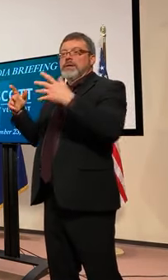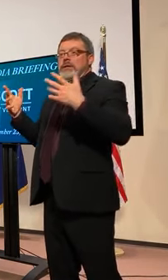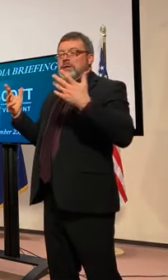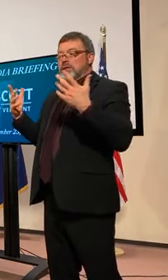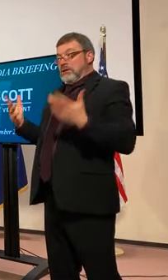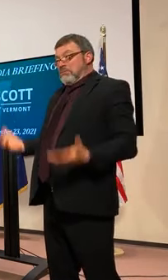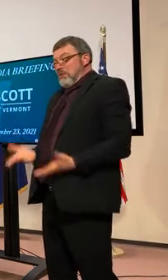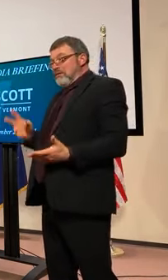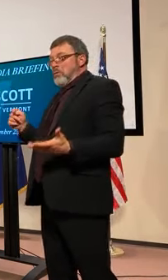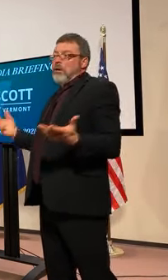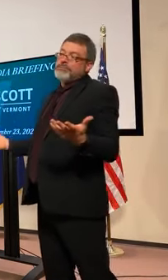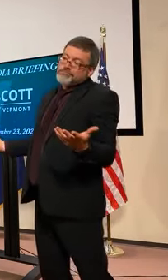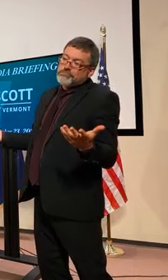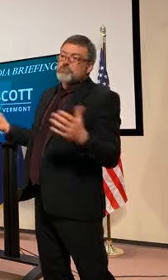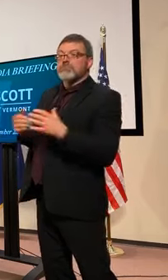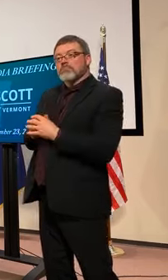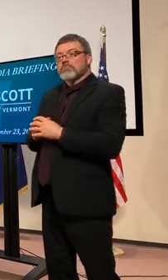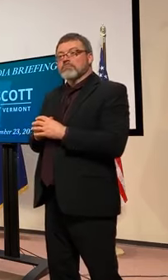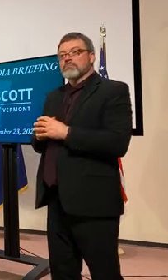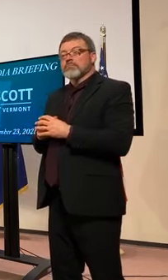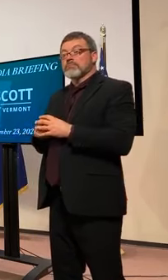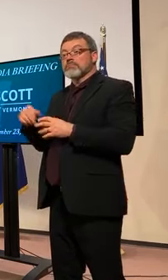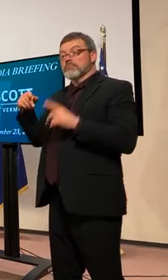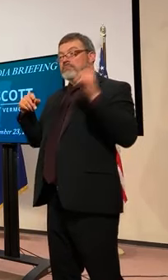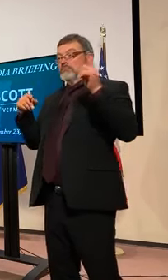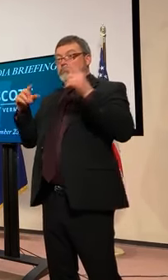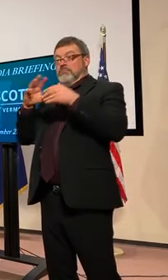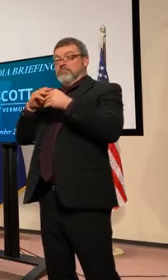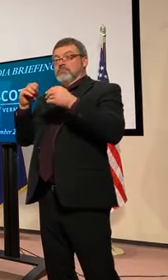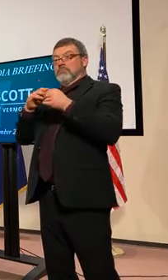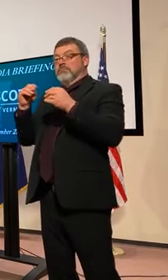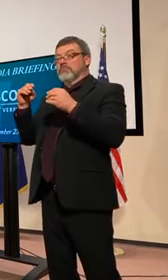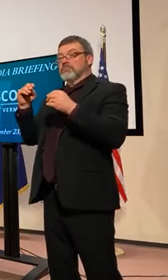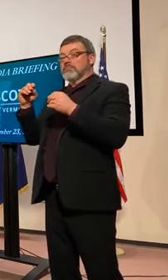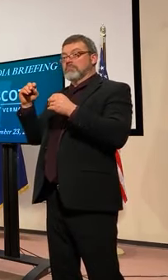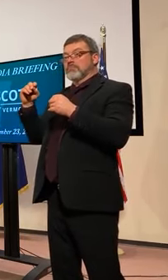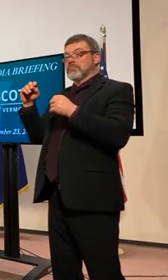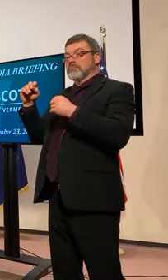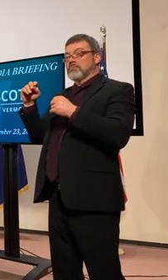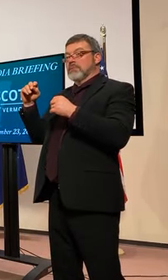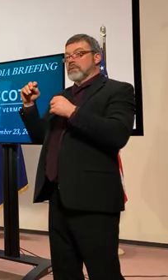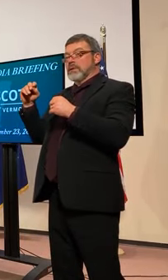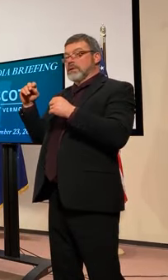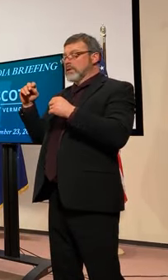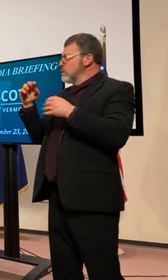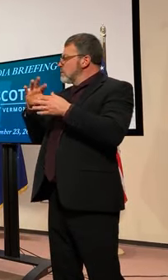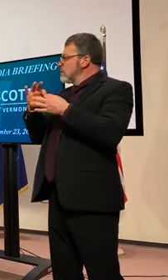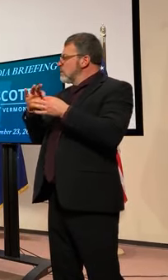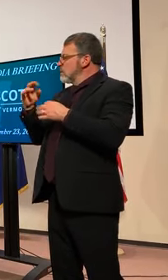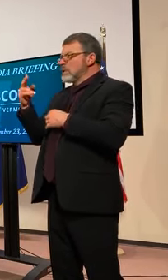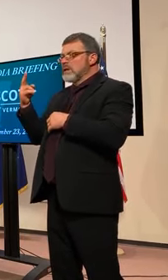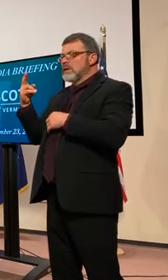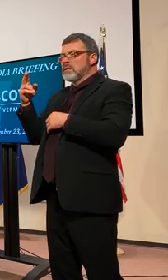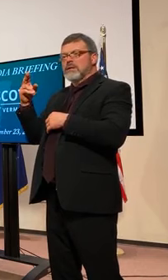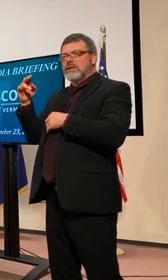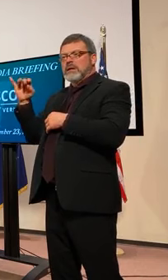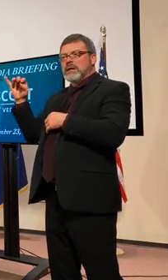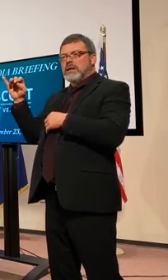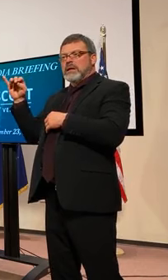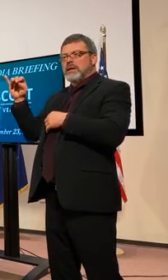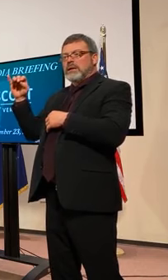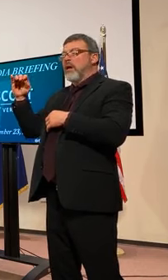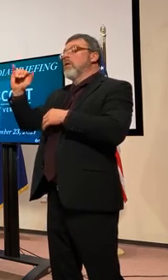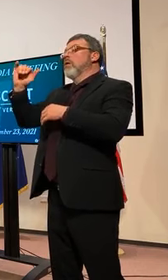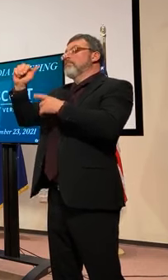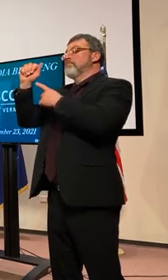They also said that there are now, Abbott was the early manufacturer of these